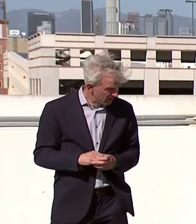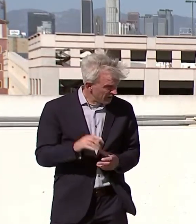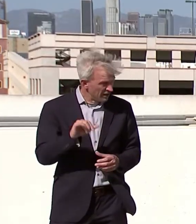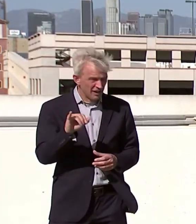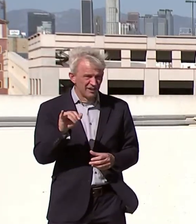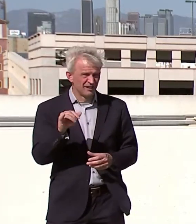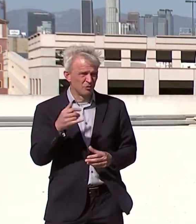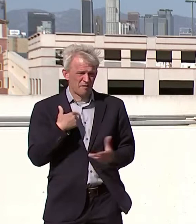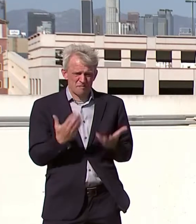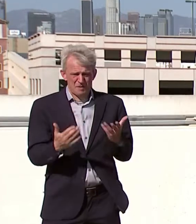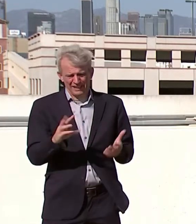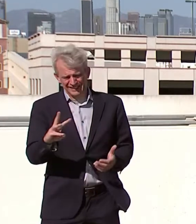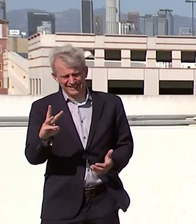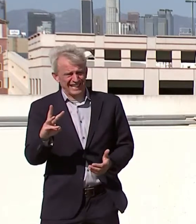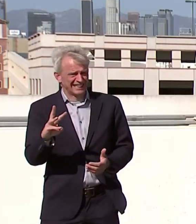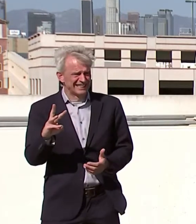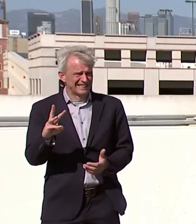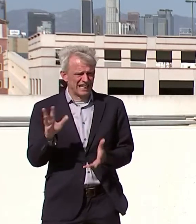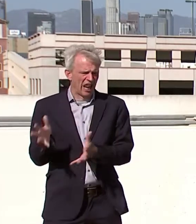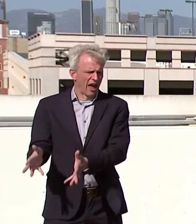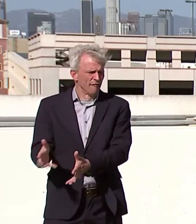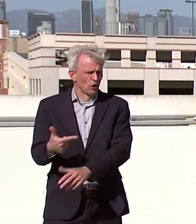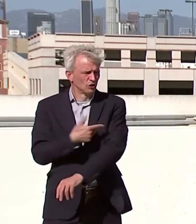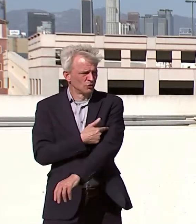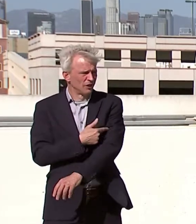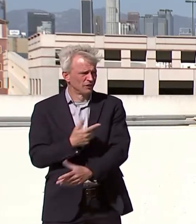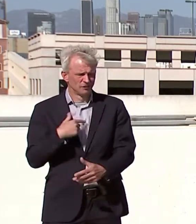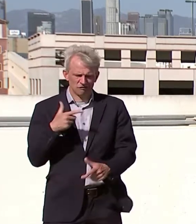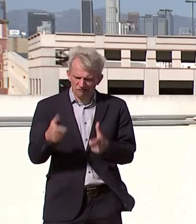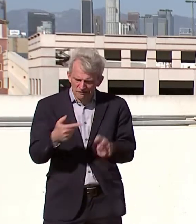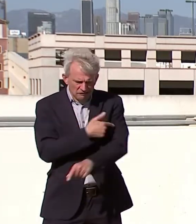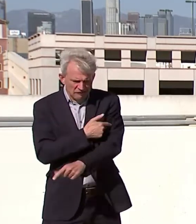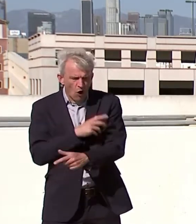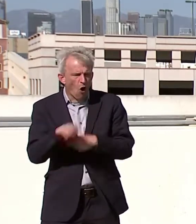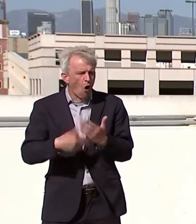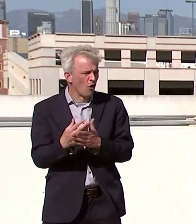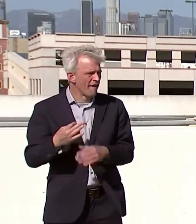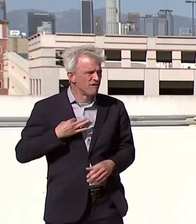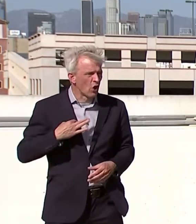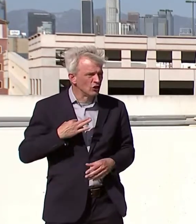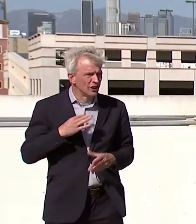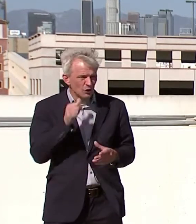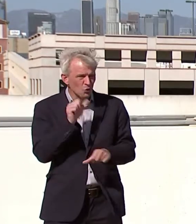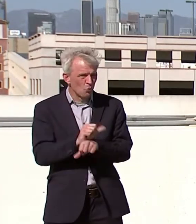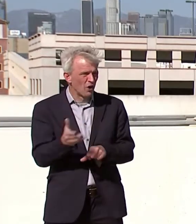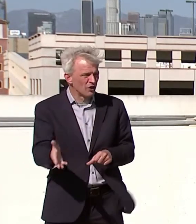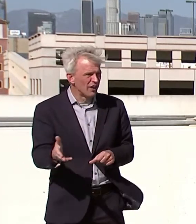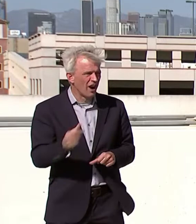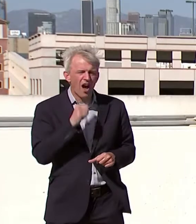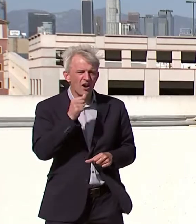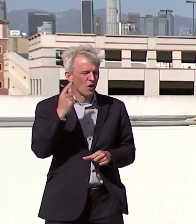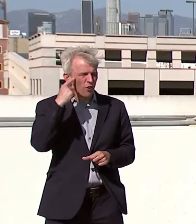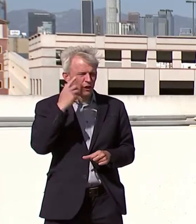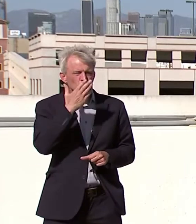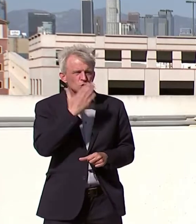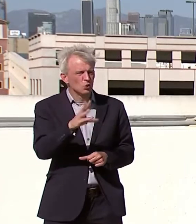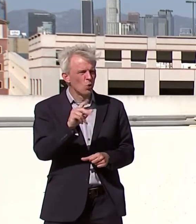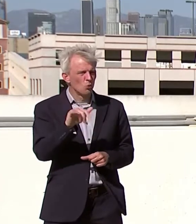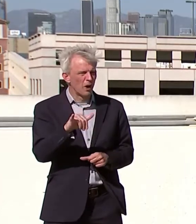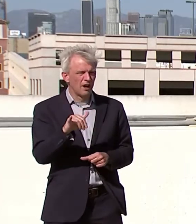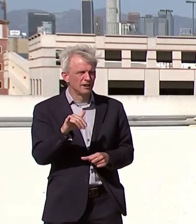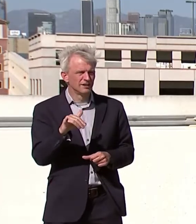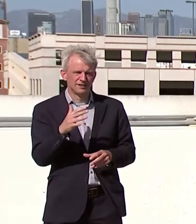leftover syringes. We're vaccinating volunteers who are working at the vaccination sites. I just don't think it's an efficient way to go about